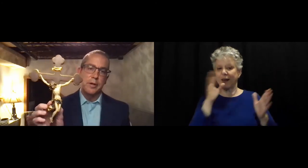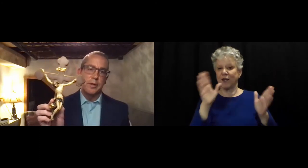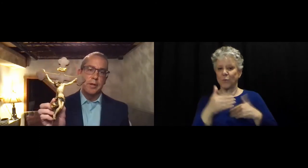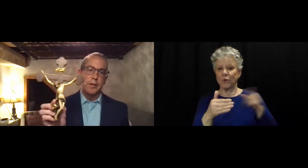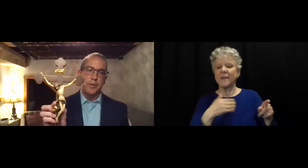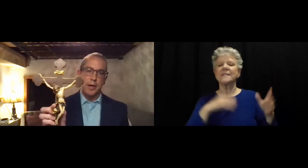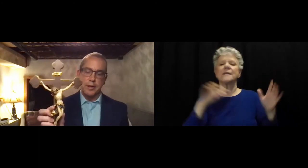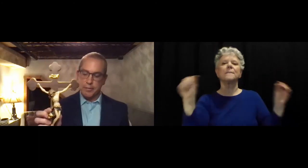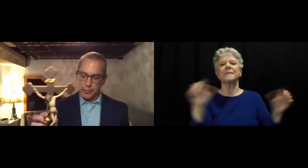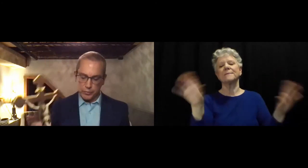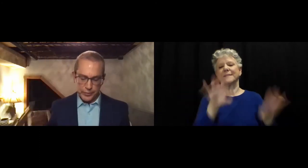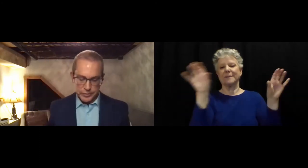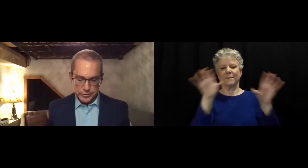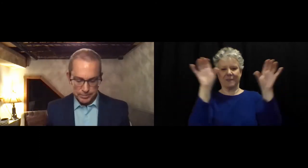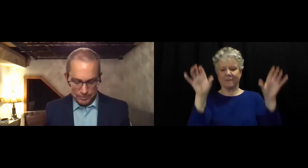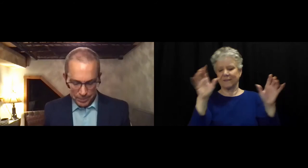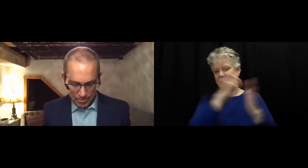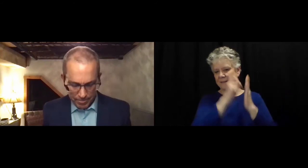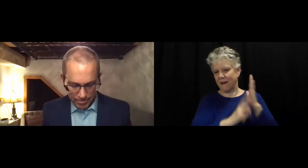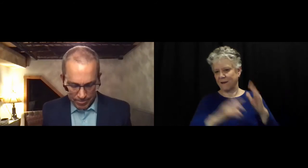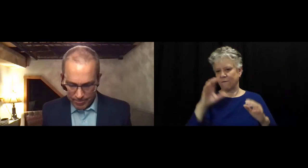Baroque design of the crucifixion.